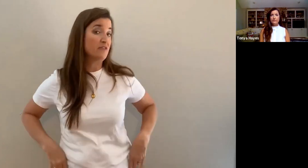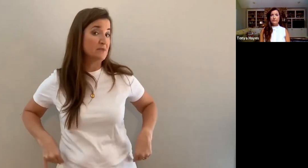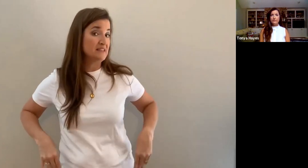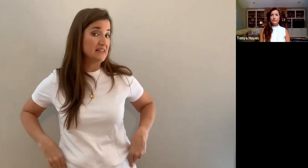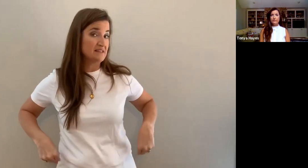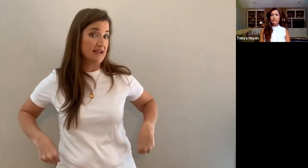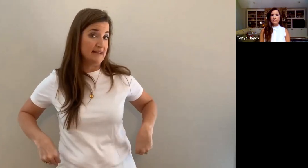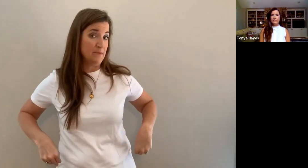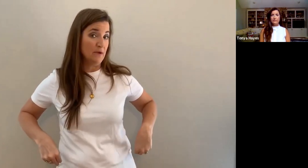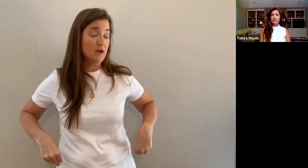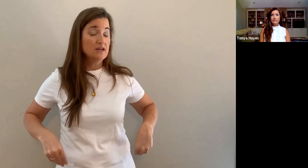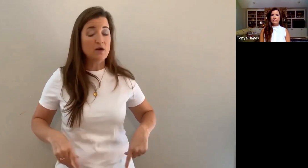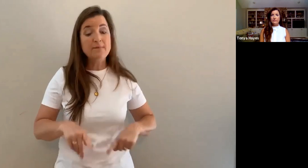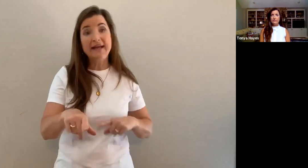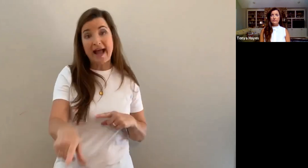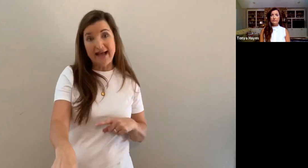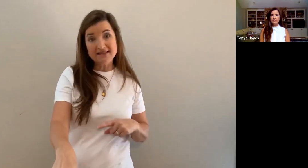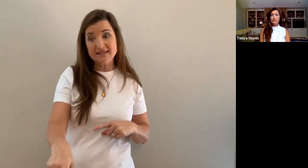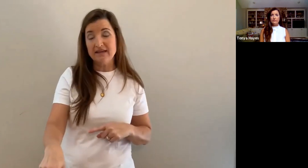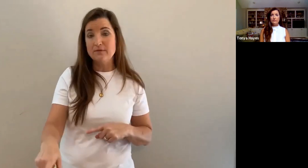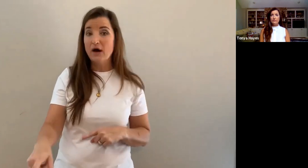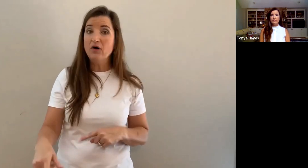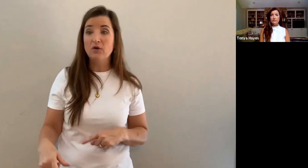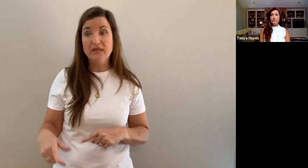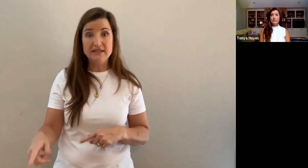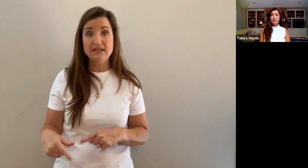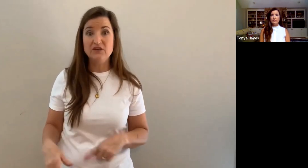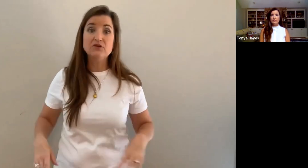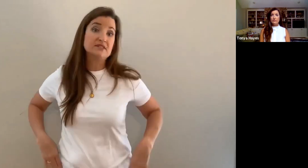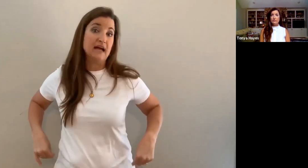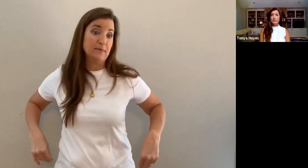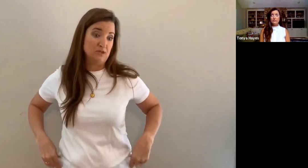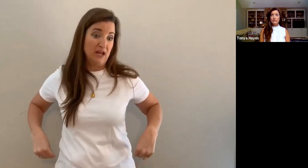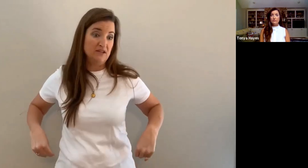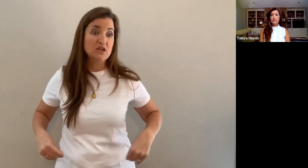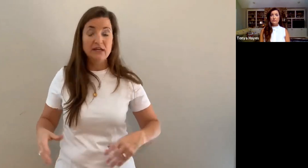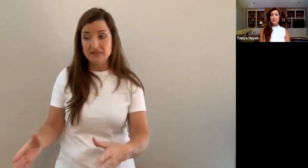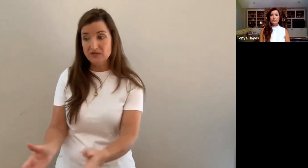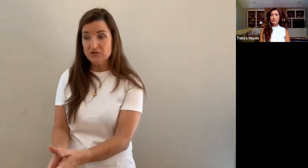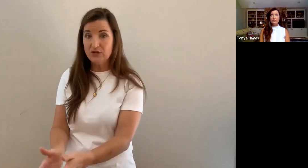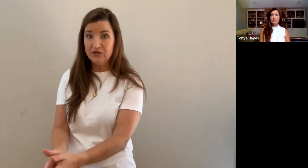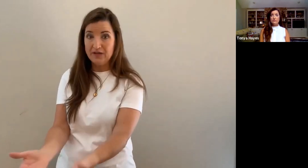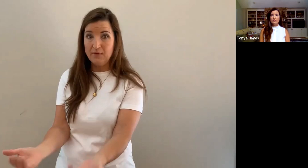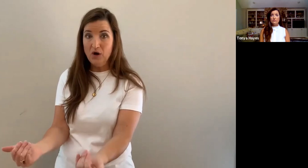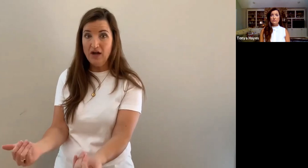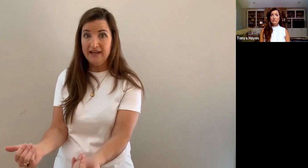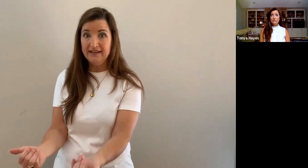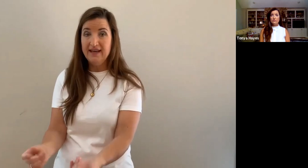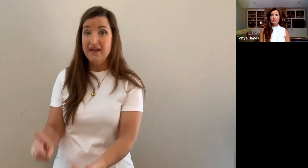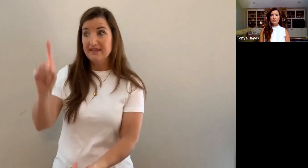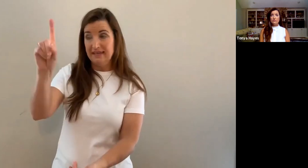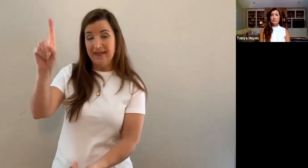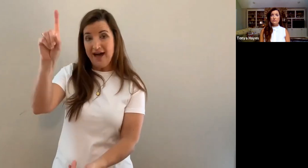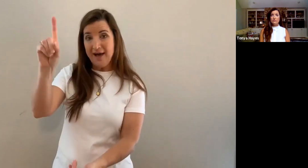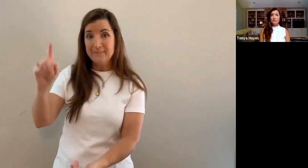be hard for them to see the sign diaper. So I might ask them, oh, we need to get your diaper changed. It's your turn, come